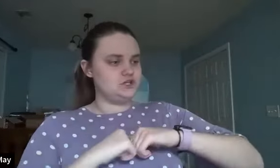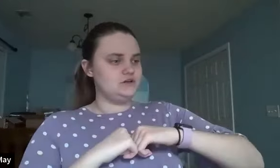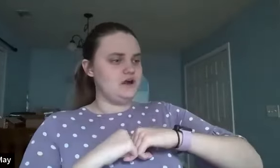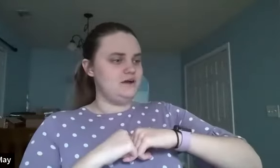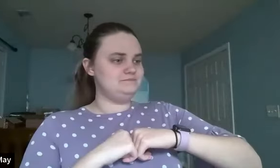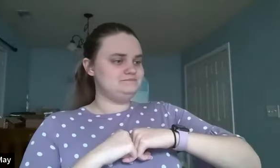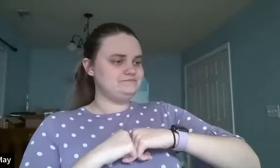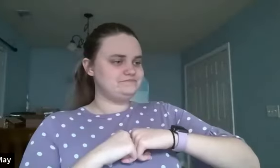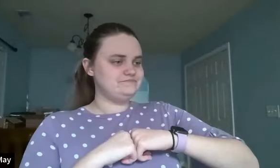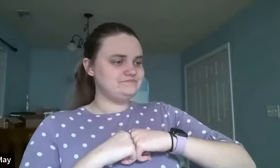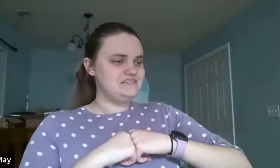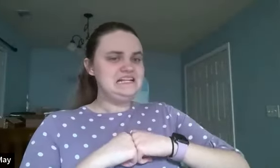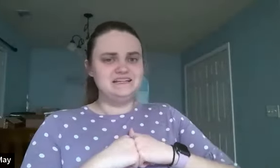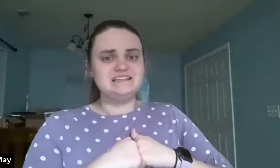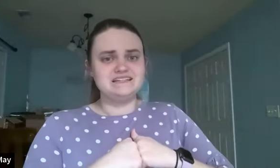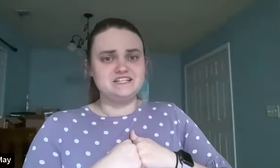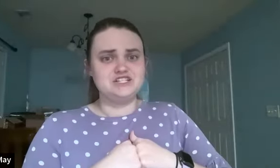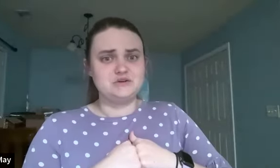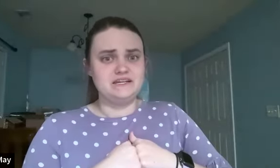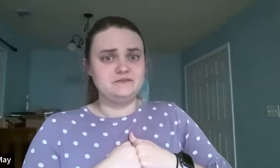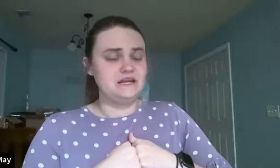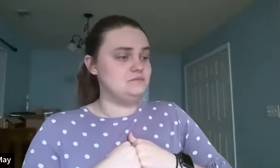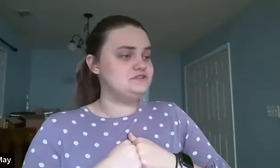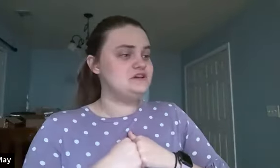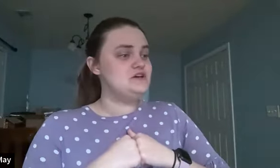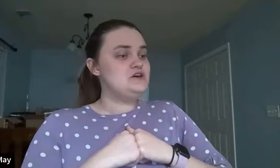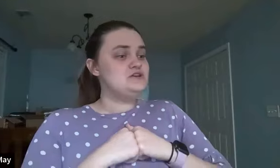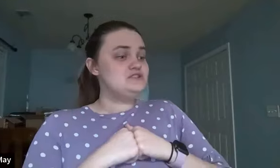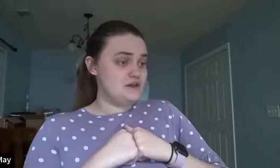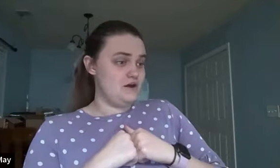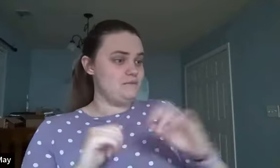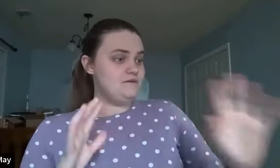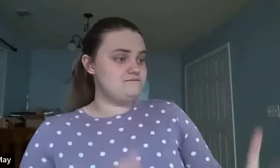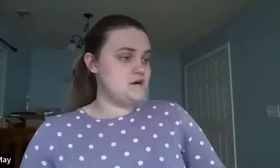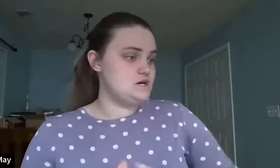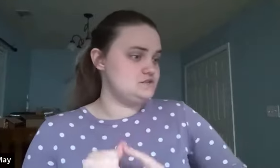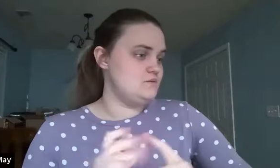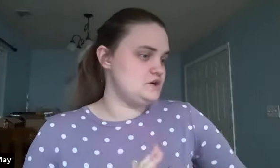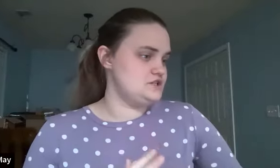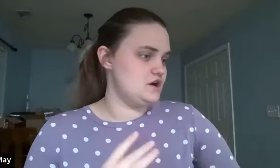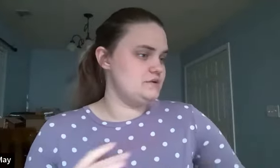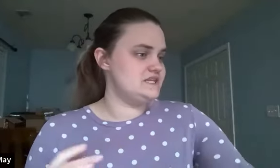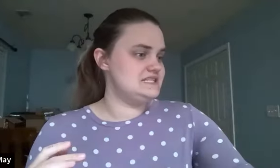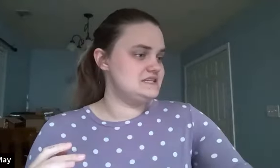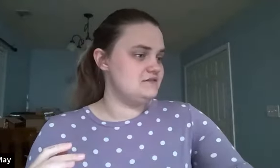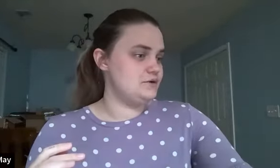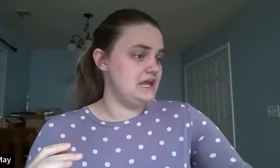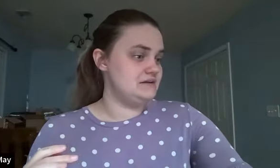sure. Because like I said, it's just so many different animals. So the first one we're going to start with is the sign for